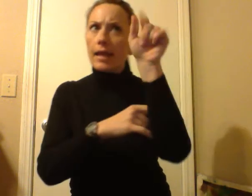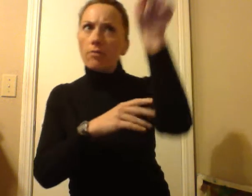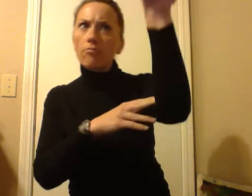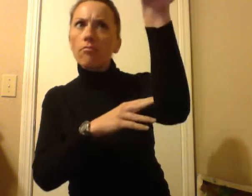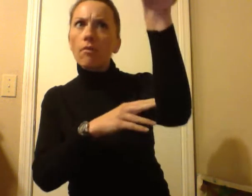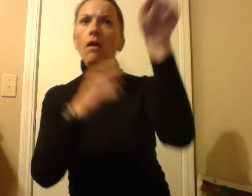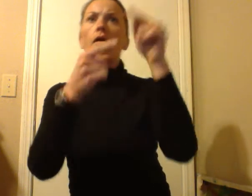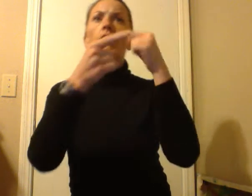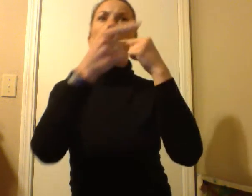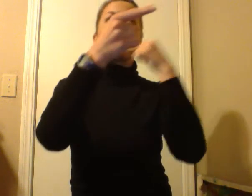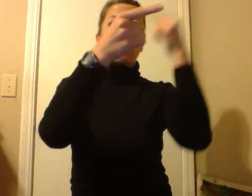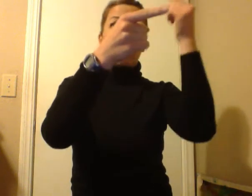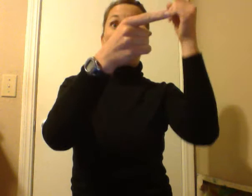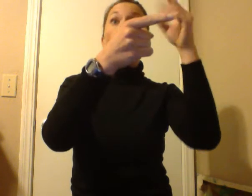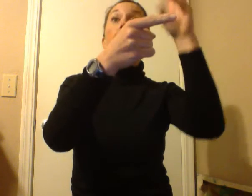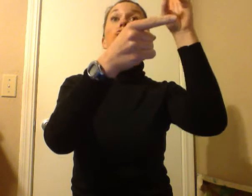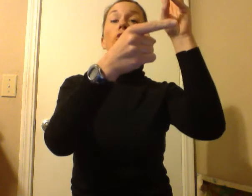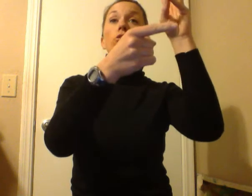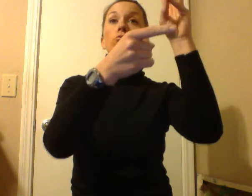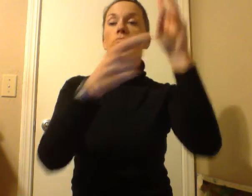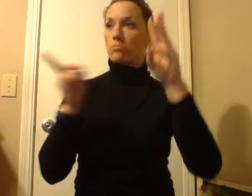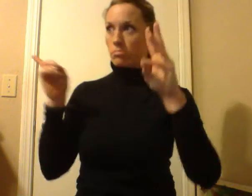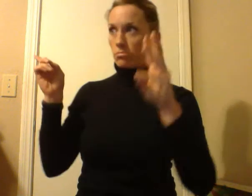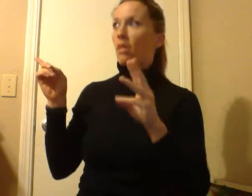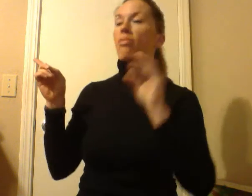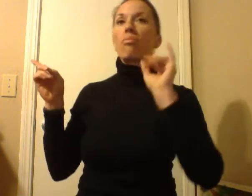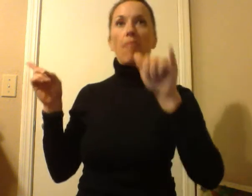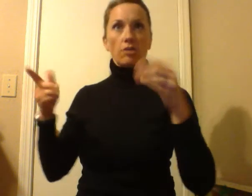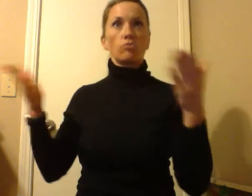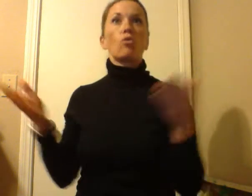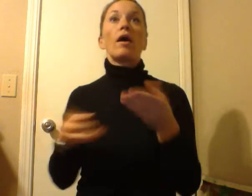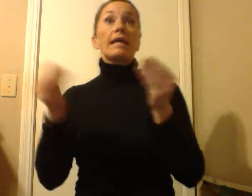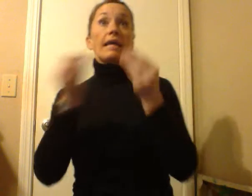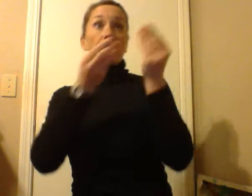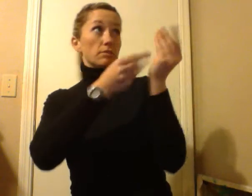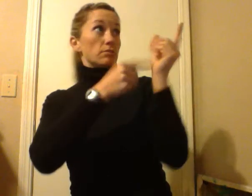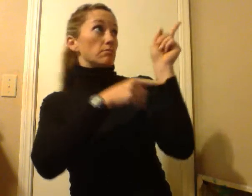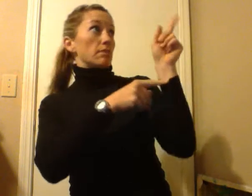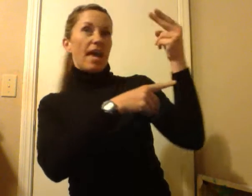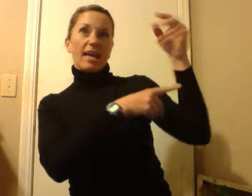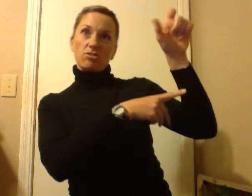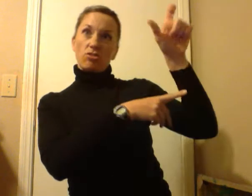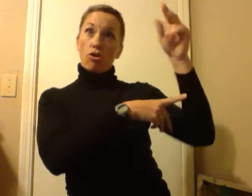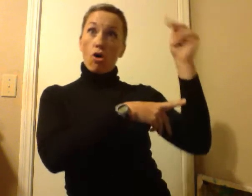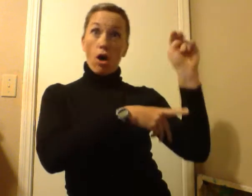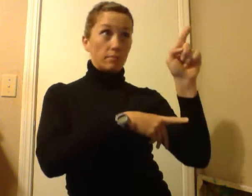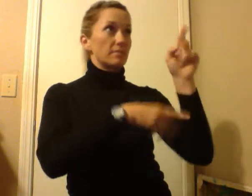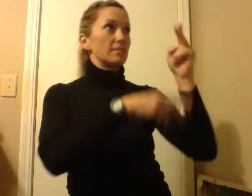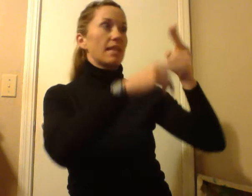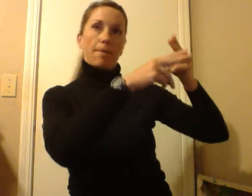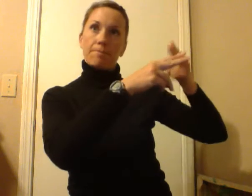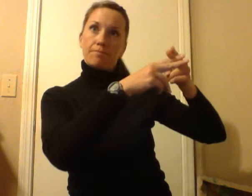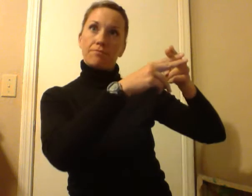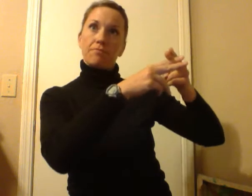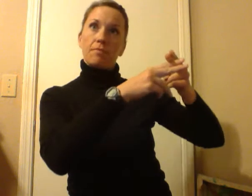6. That's what gives it its name, the size of the shape. It's called a regular hexagon. I'm going to tell you that because